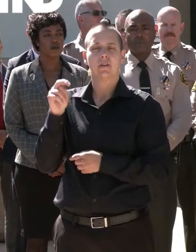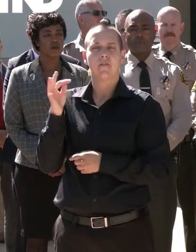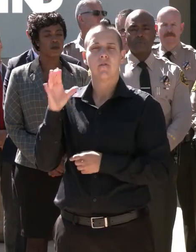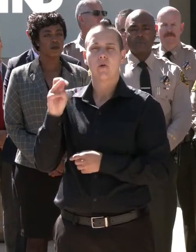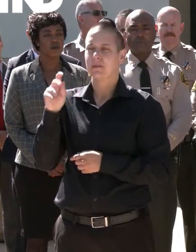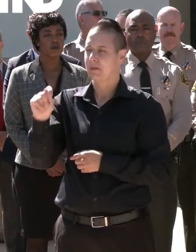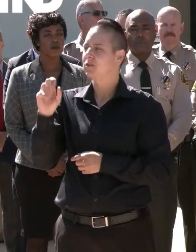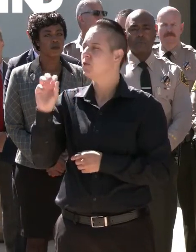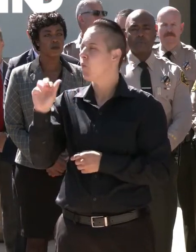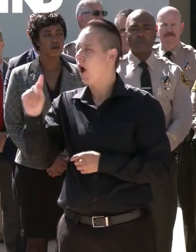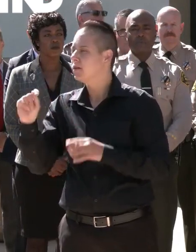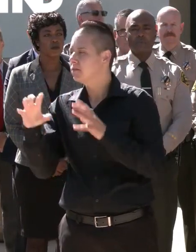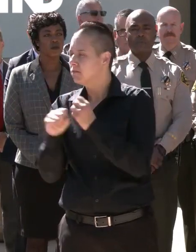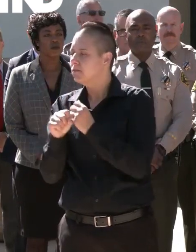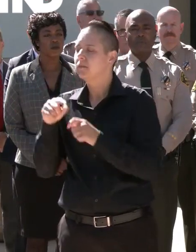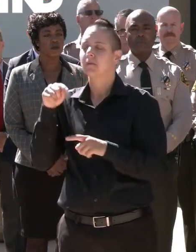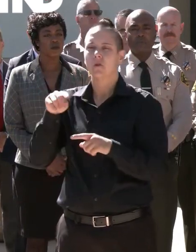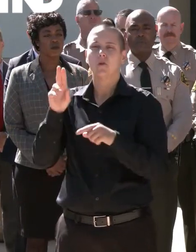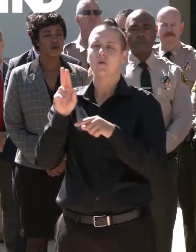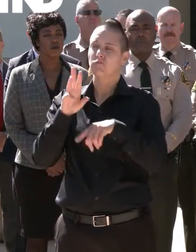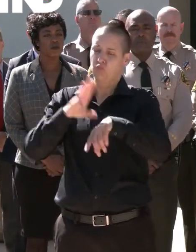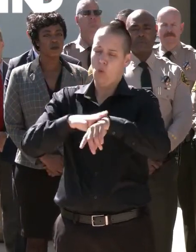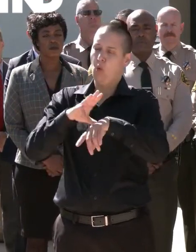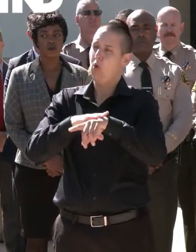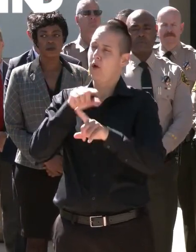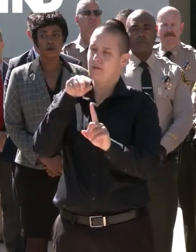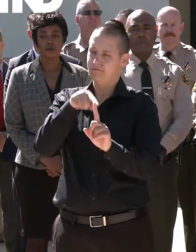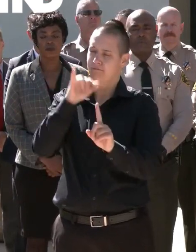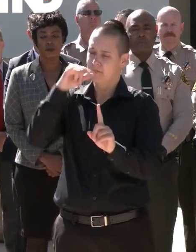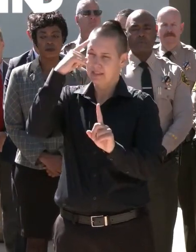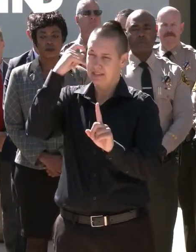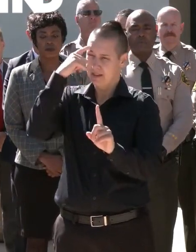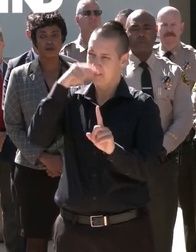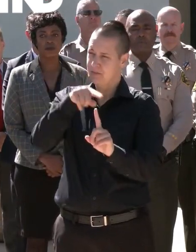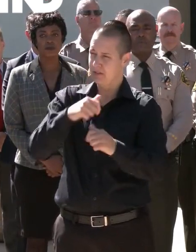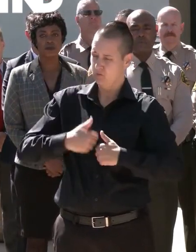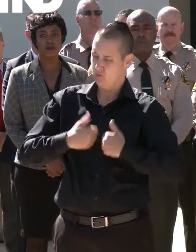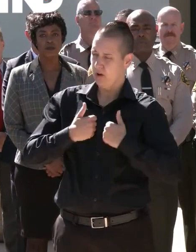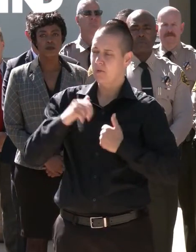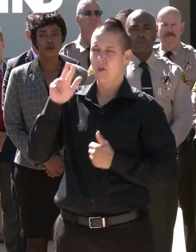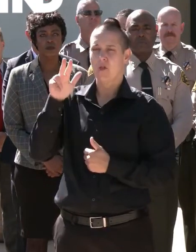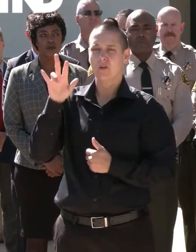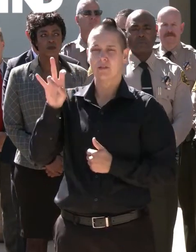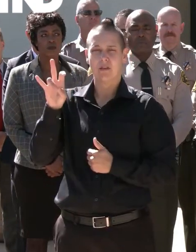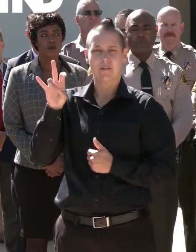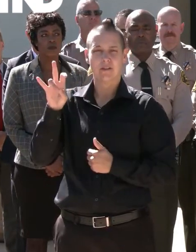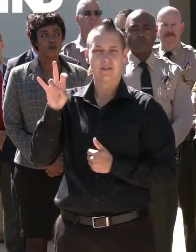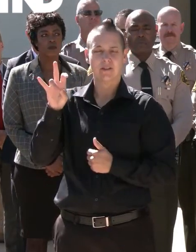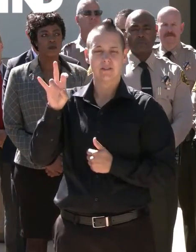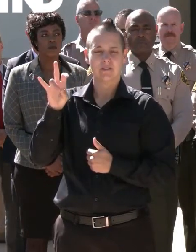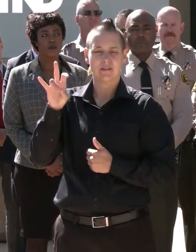served a warrant at the suspect's residence located in the